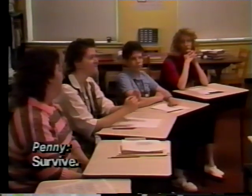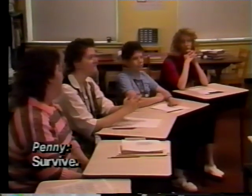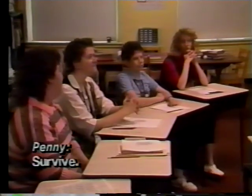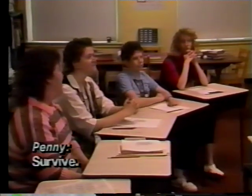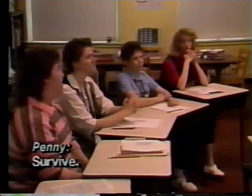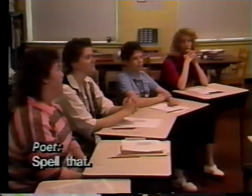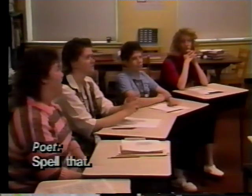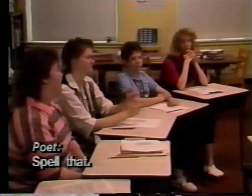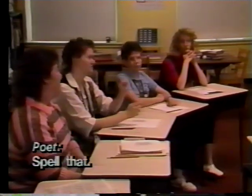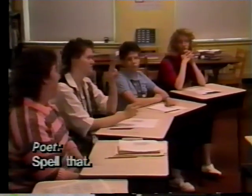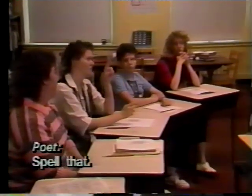Paradise.